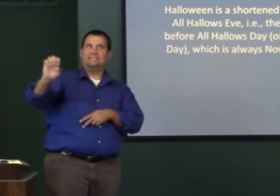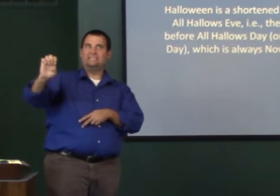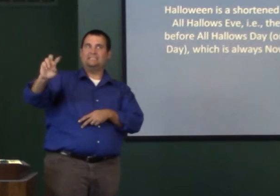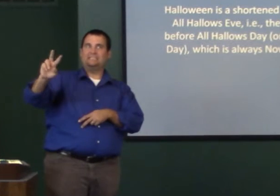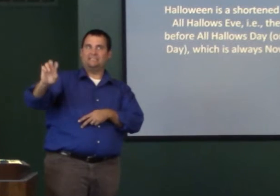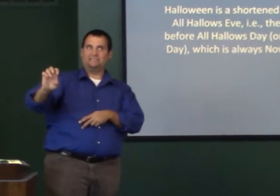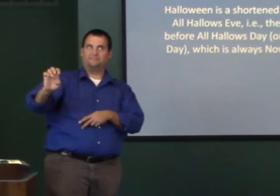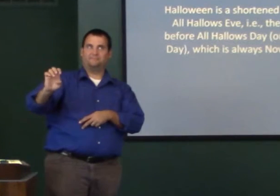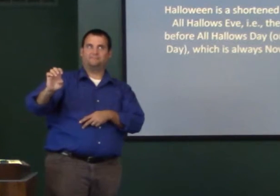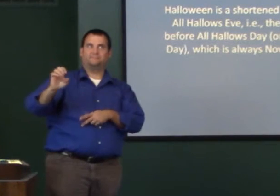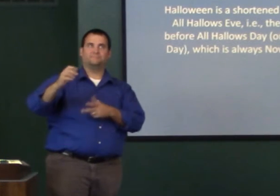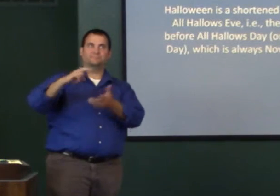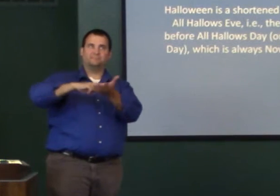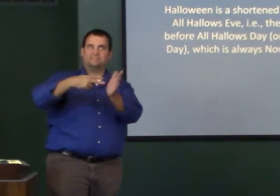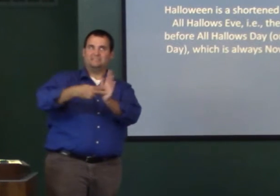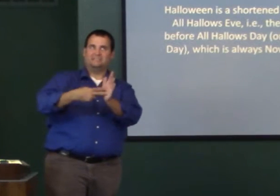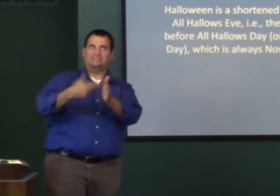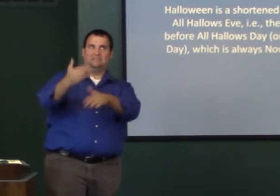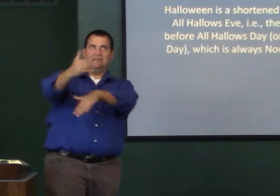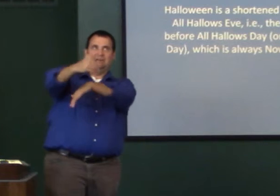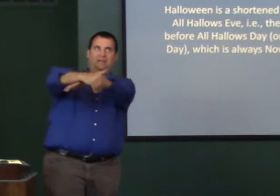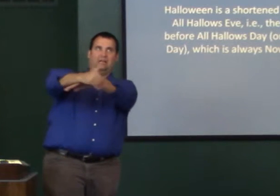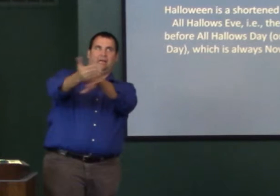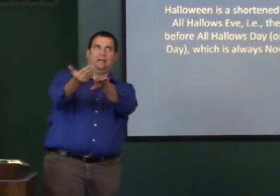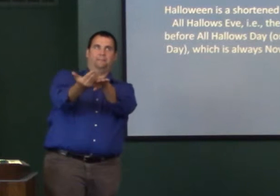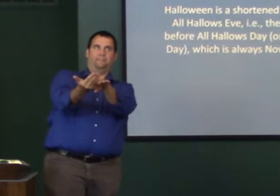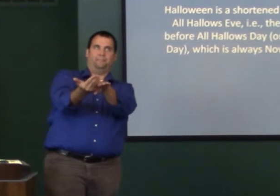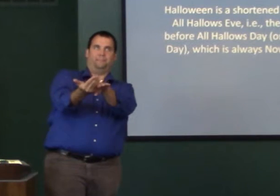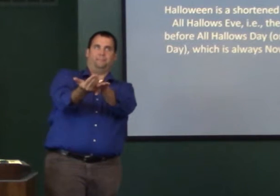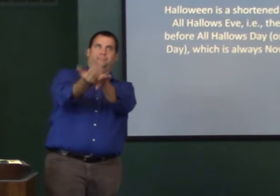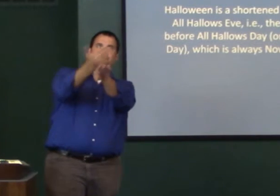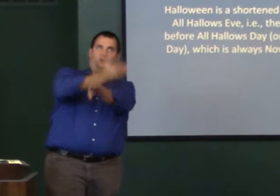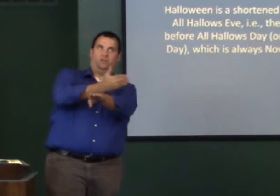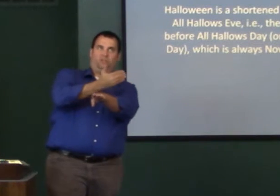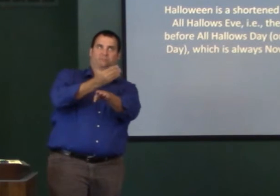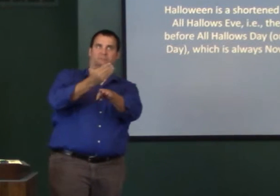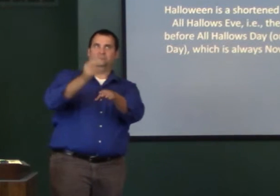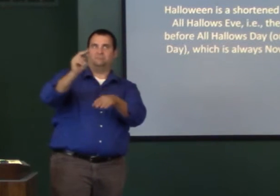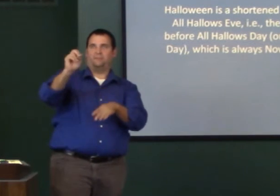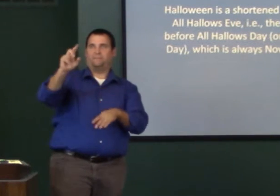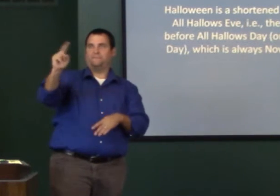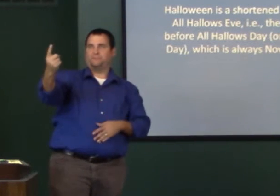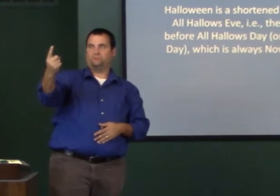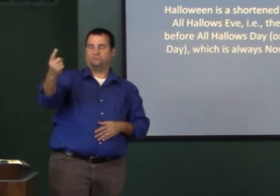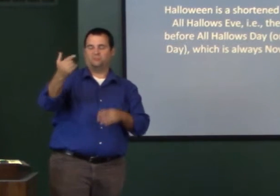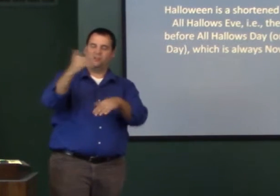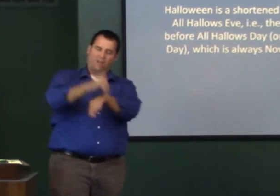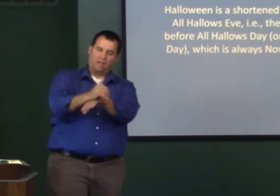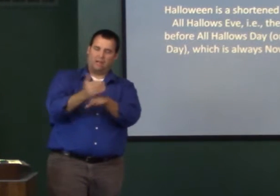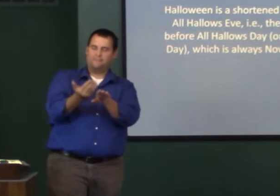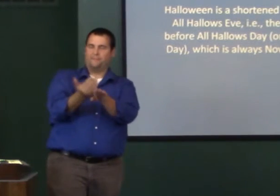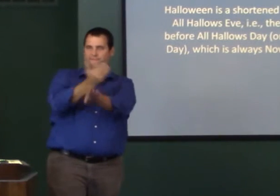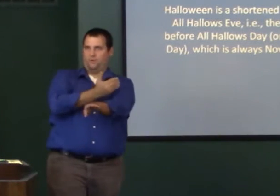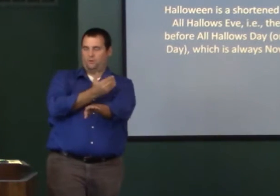Halloween is short version of All Hallows Eve. That it was